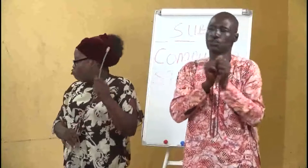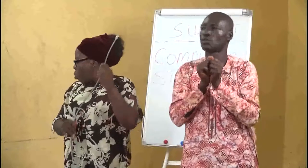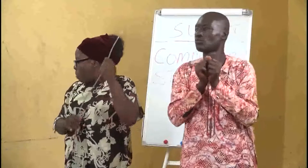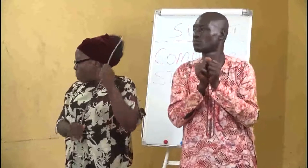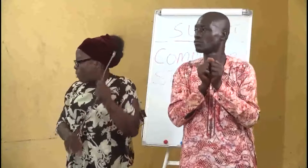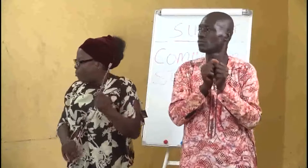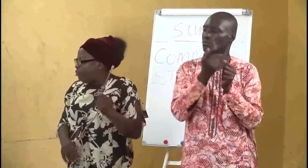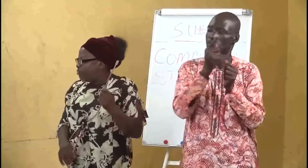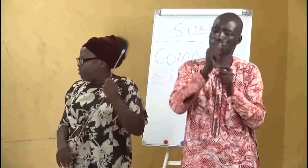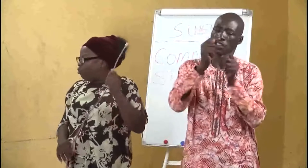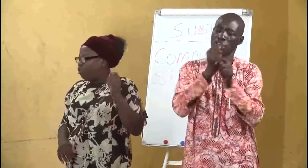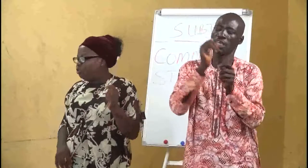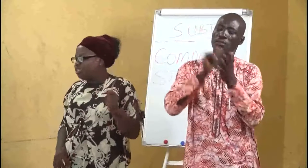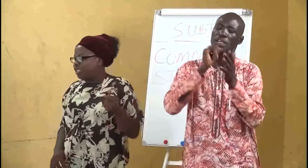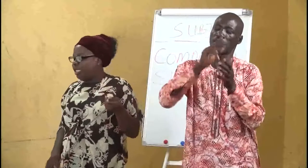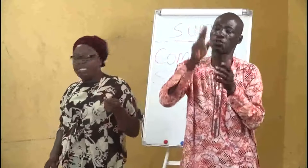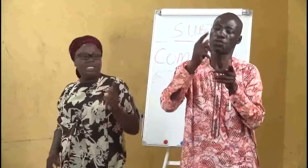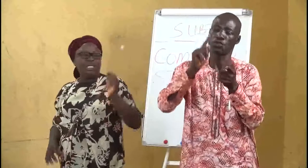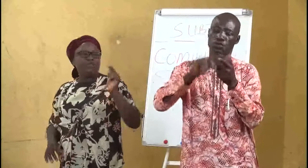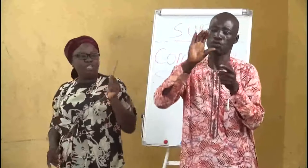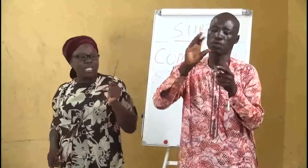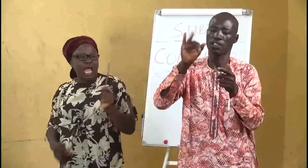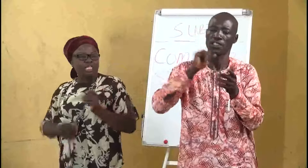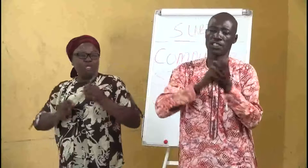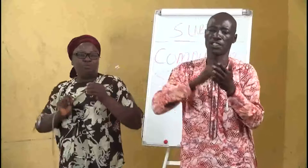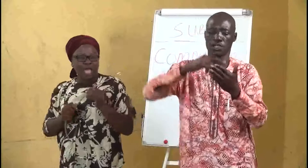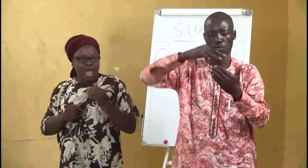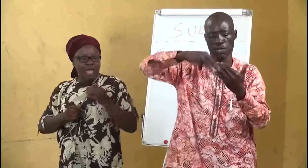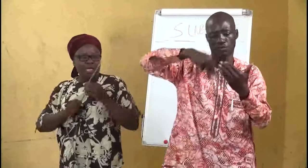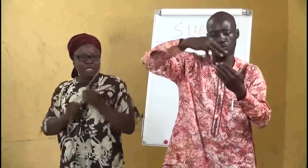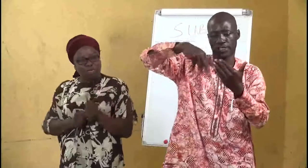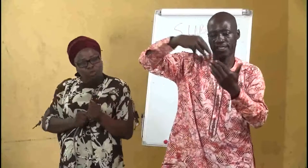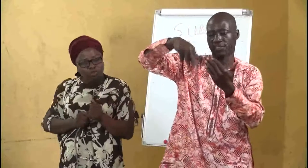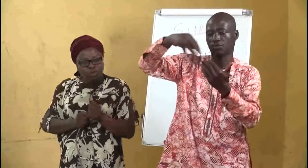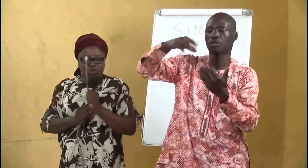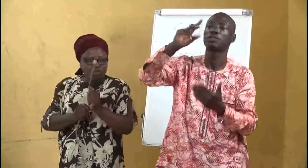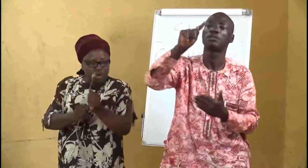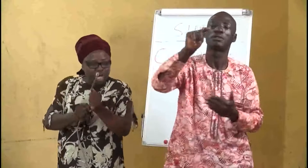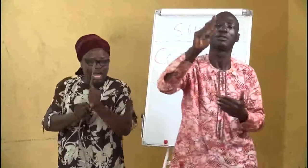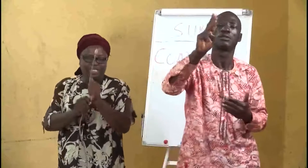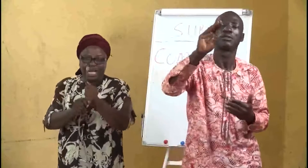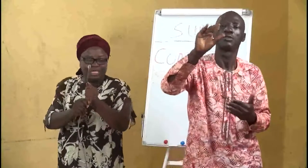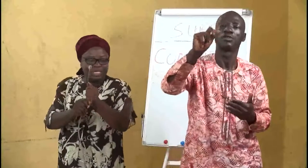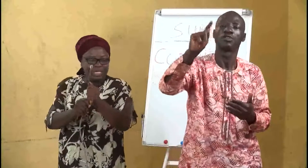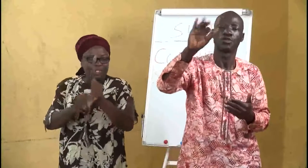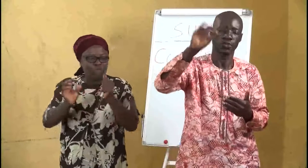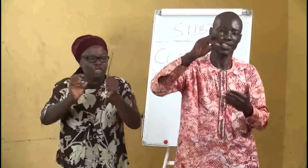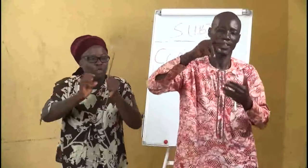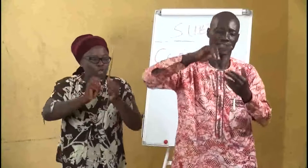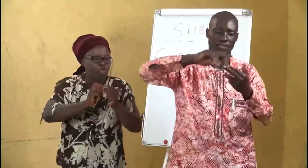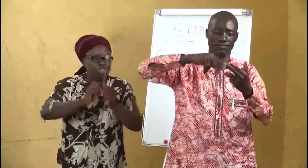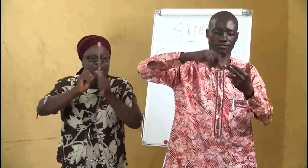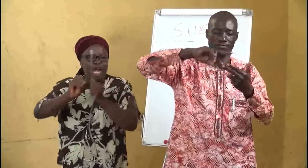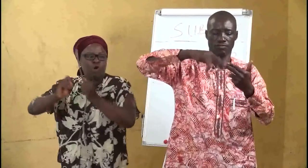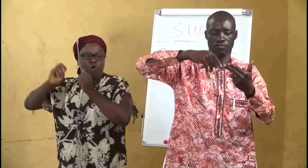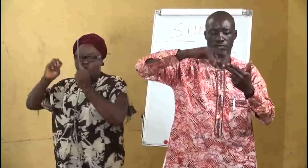the type of cable that we use is twisted pair cable. Don't forget, I said you cannot